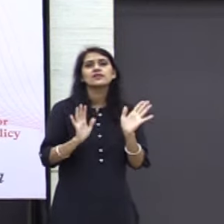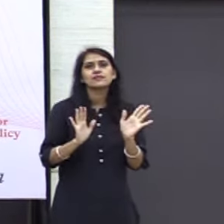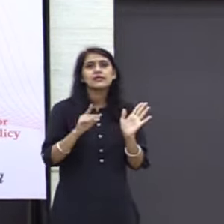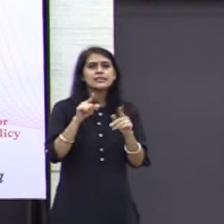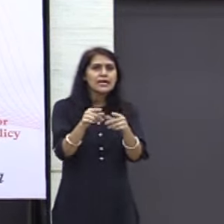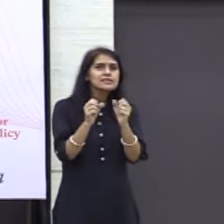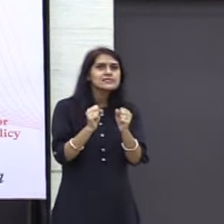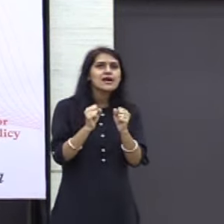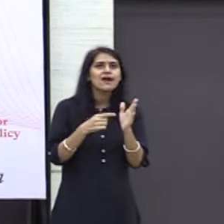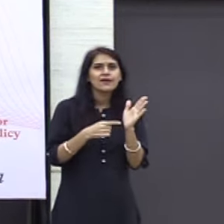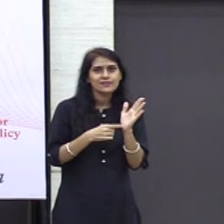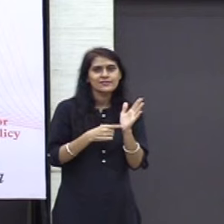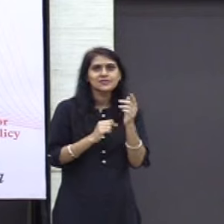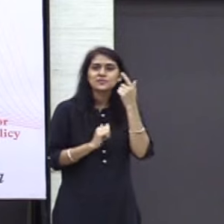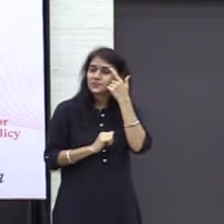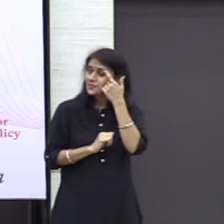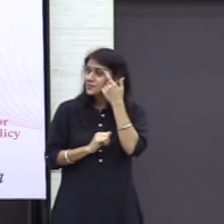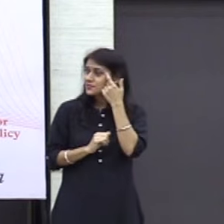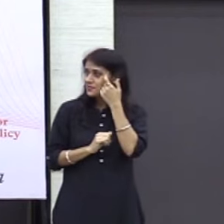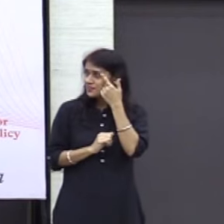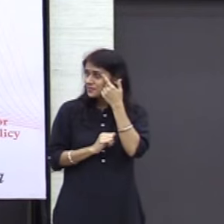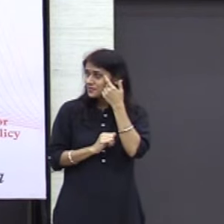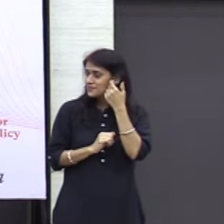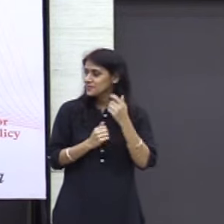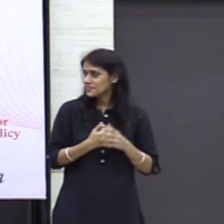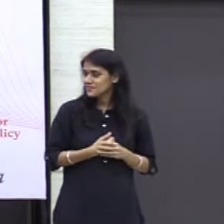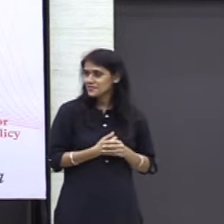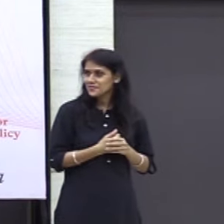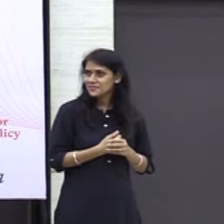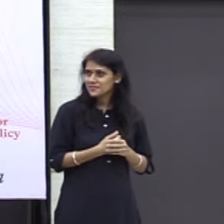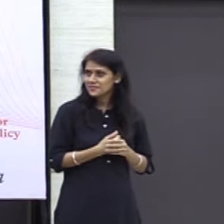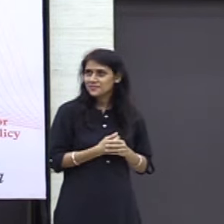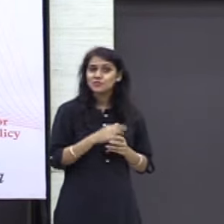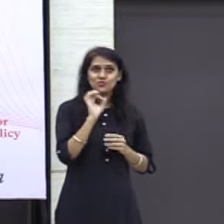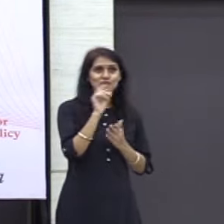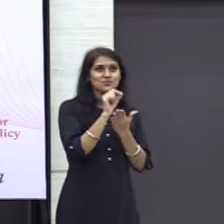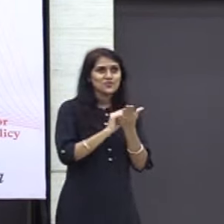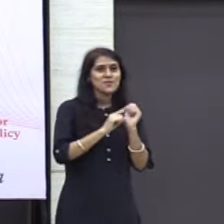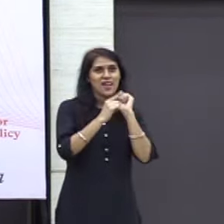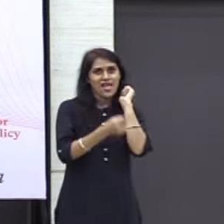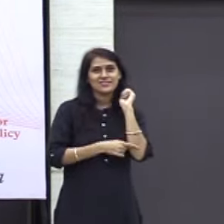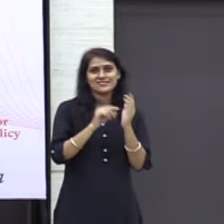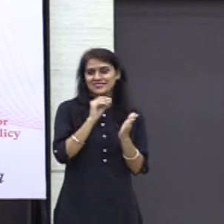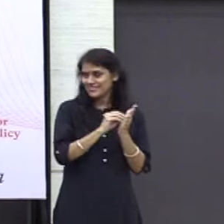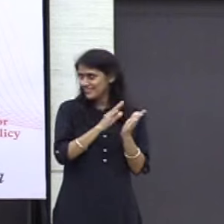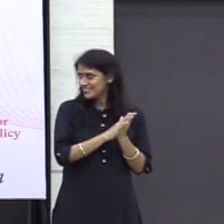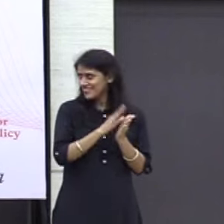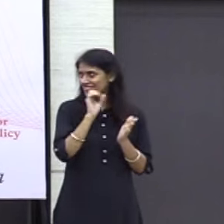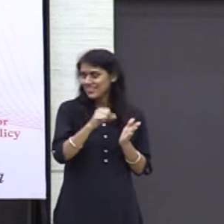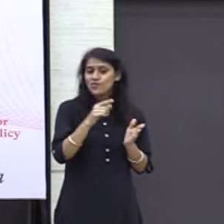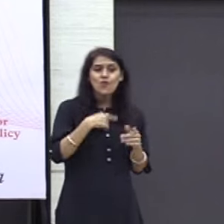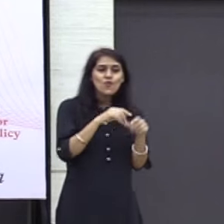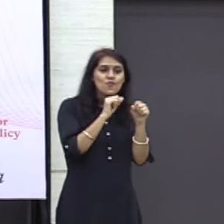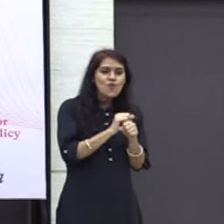the heart of the problem. I think that's a good note to end on, to say that our work has only